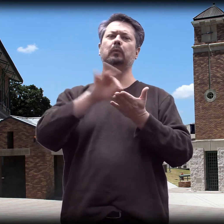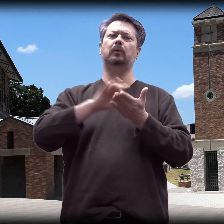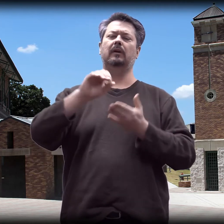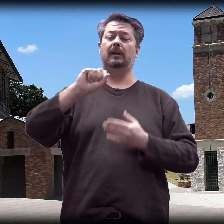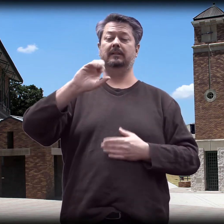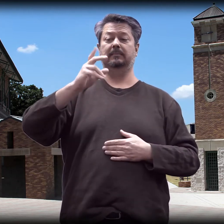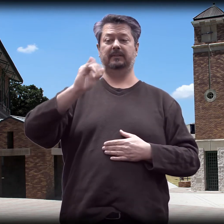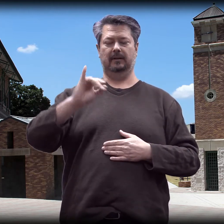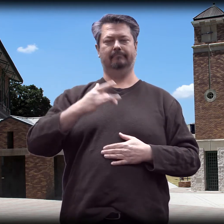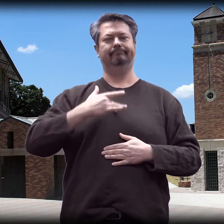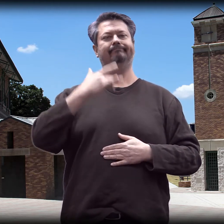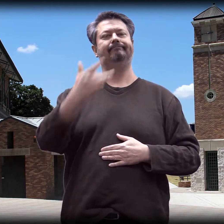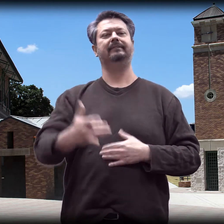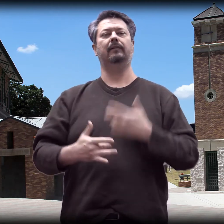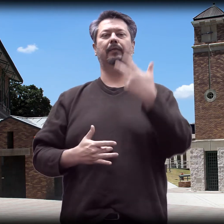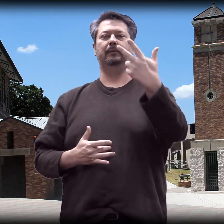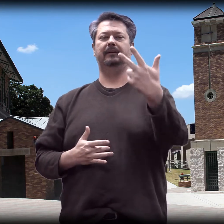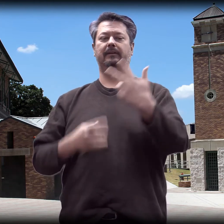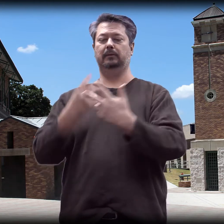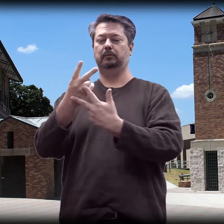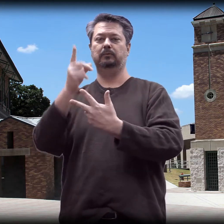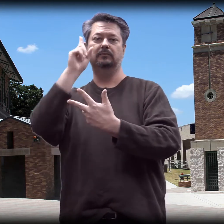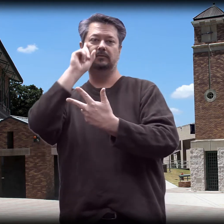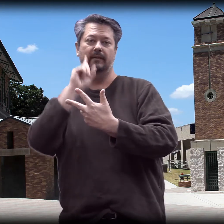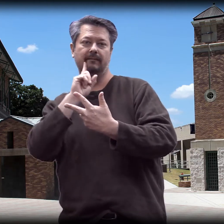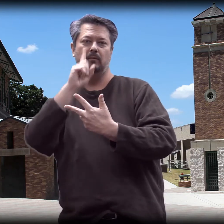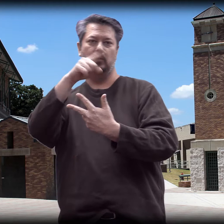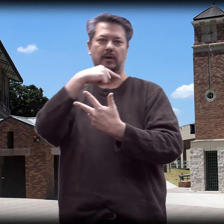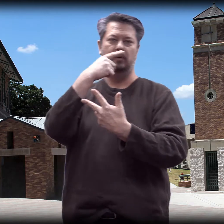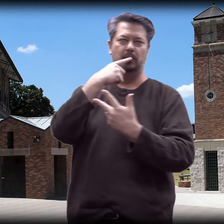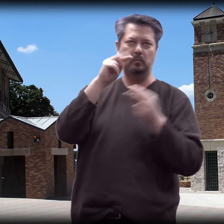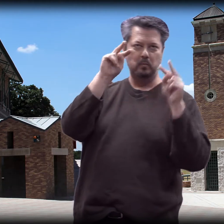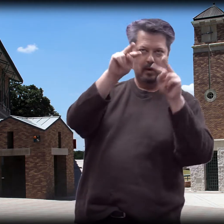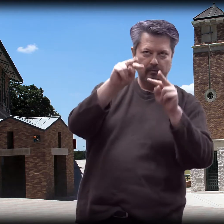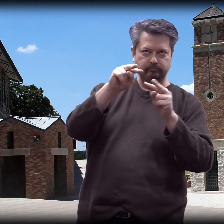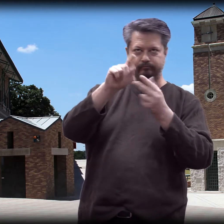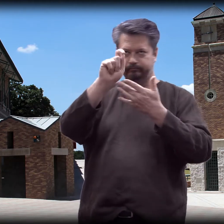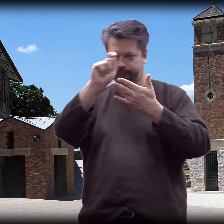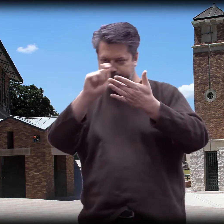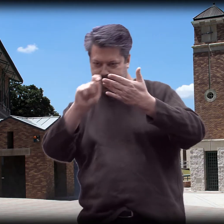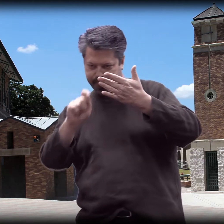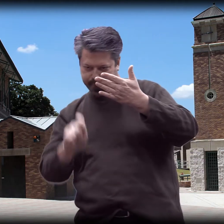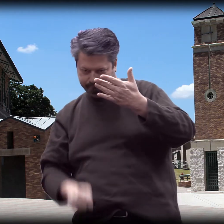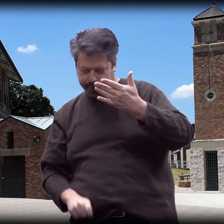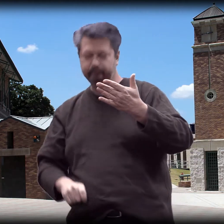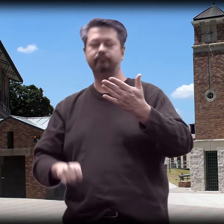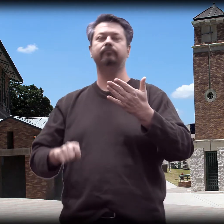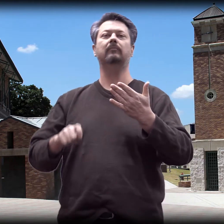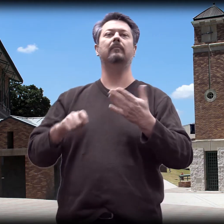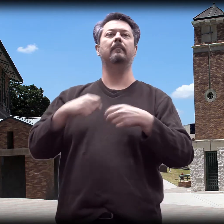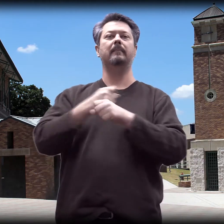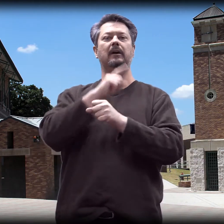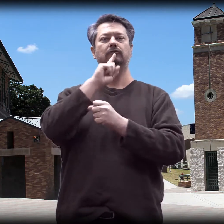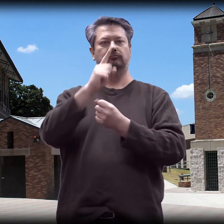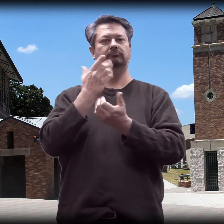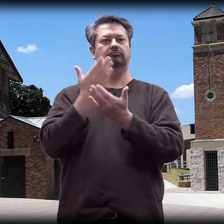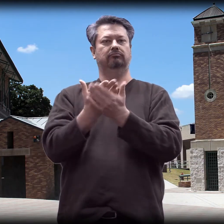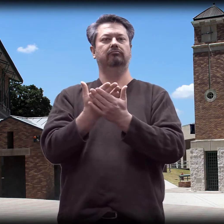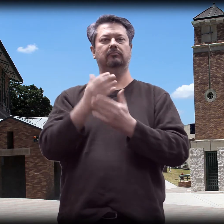Our scores typically are 2 deaf and 1 hearing person per team. They will watch the tape, they will score the tape, and they will actually